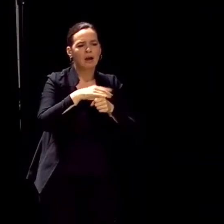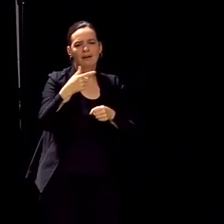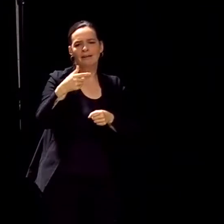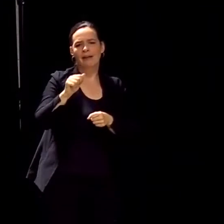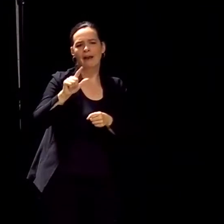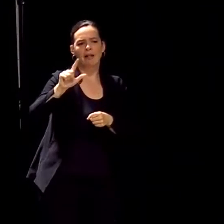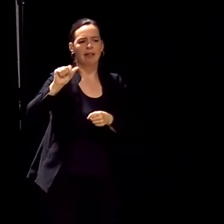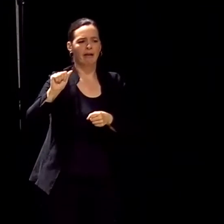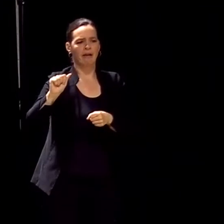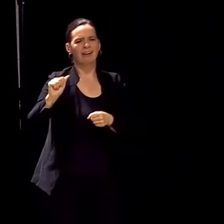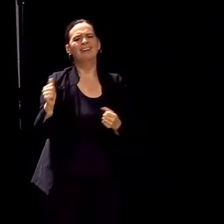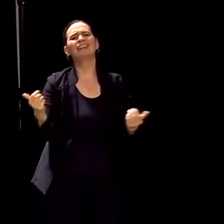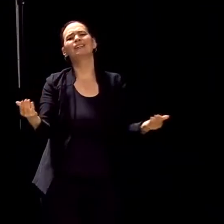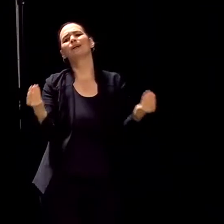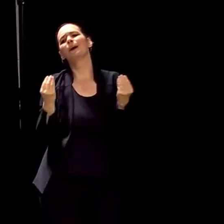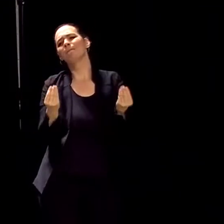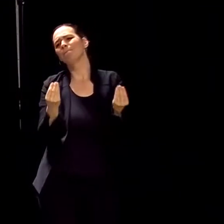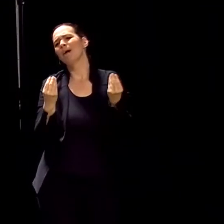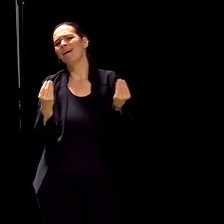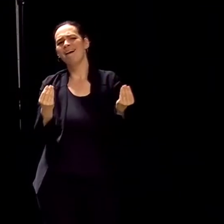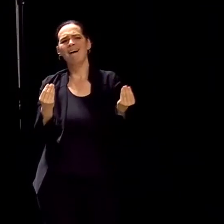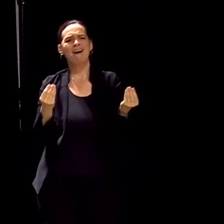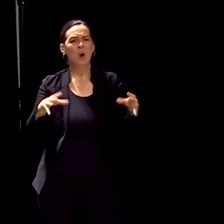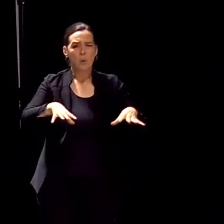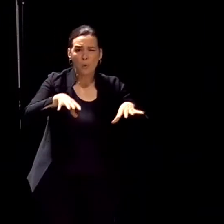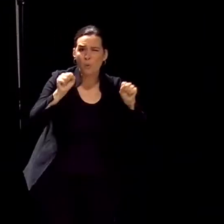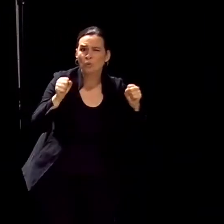you're having the gala, we know about it. You're not having a gala.